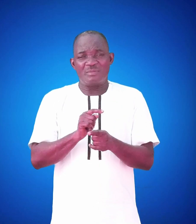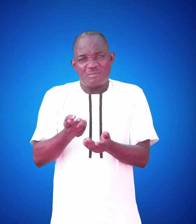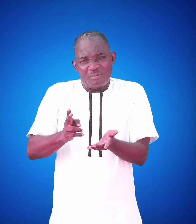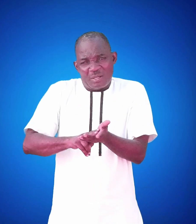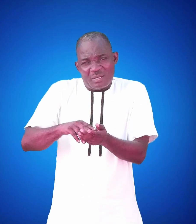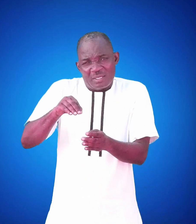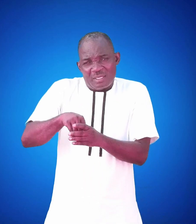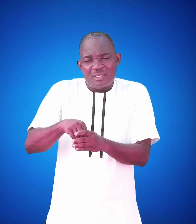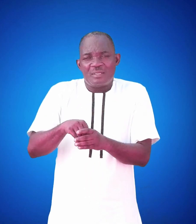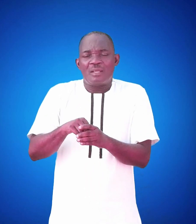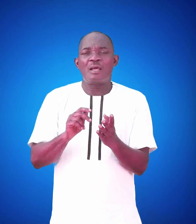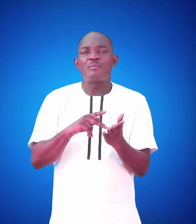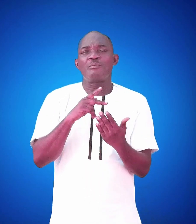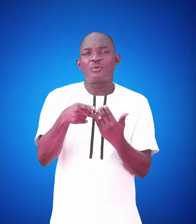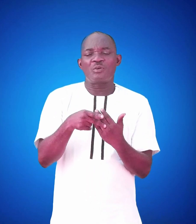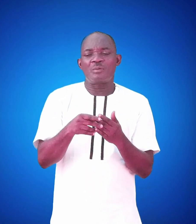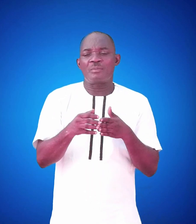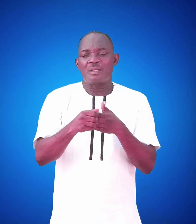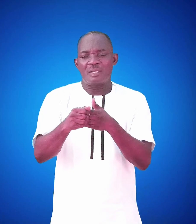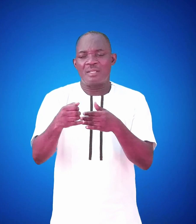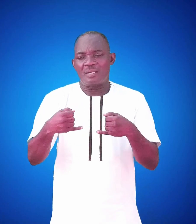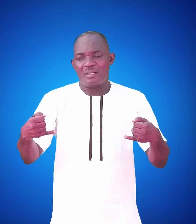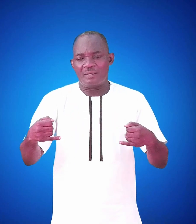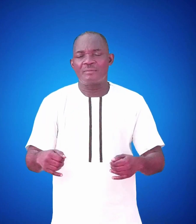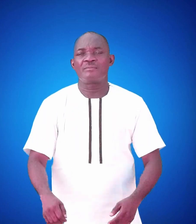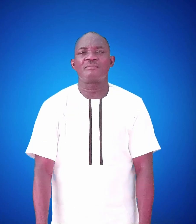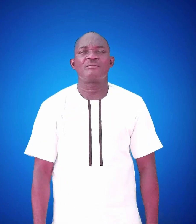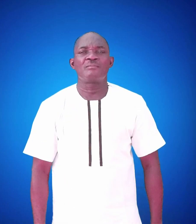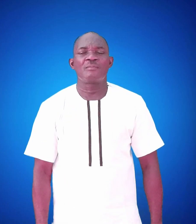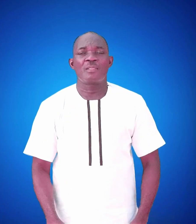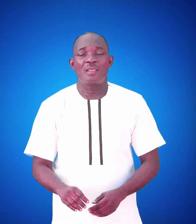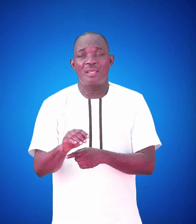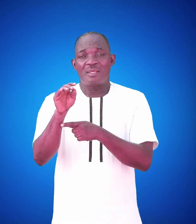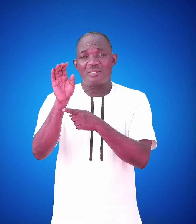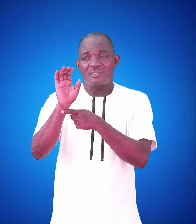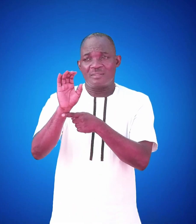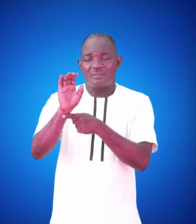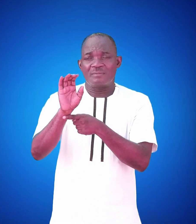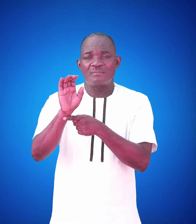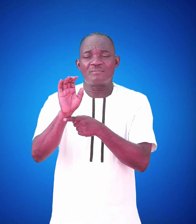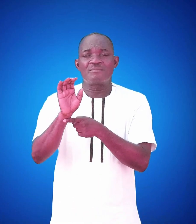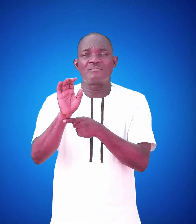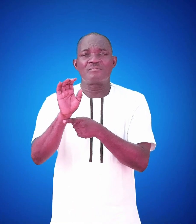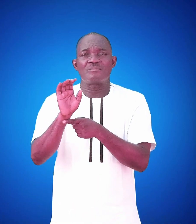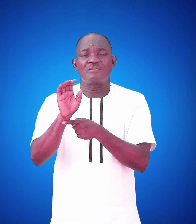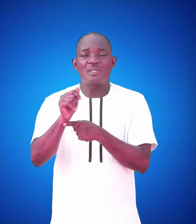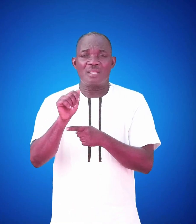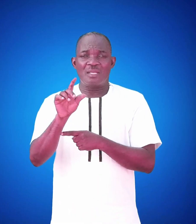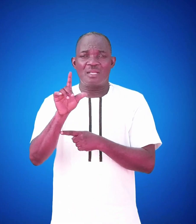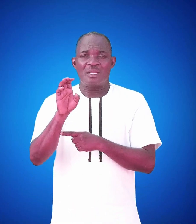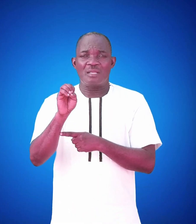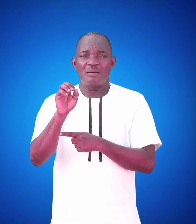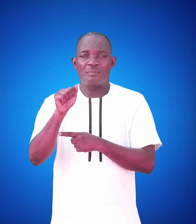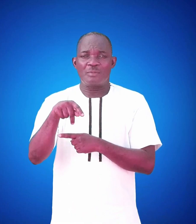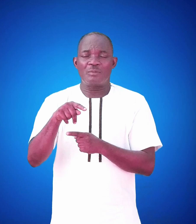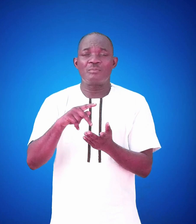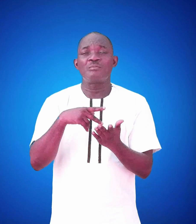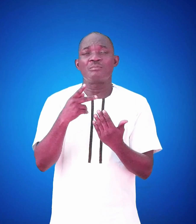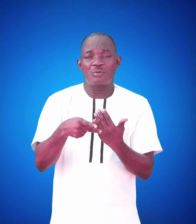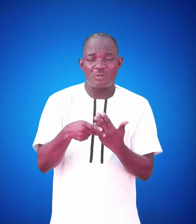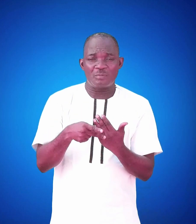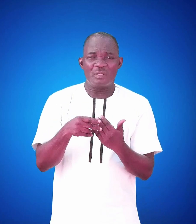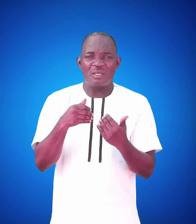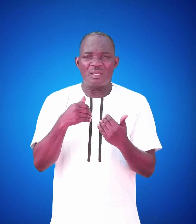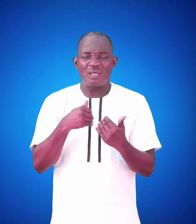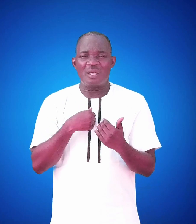outlined in the program guidelines. C. The LEAP program